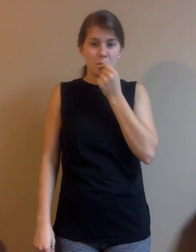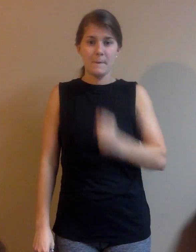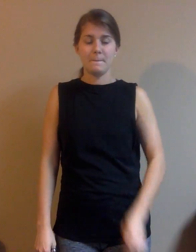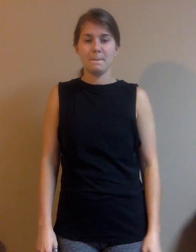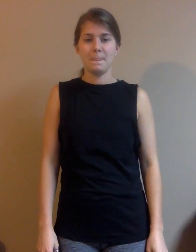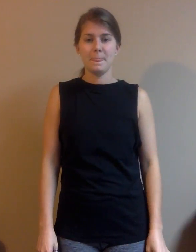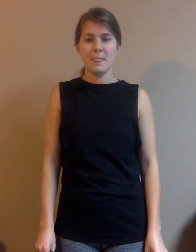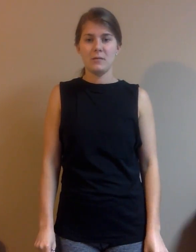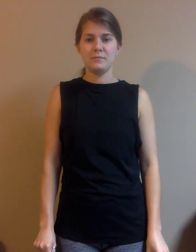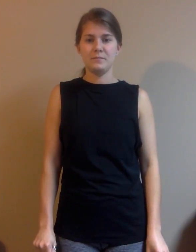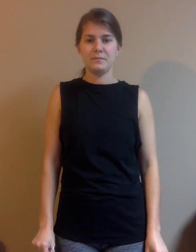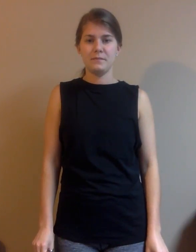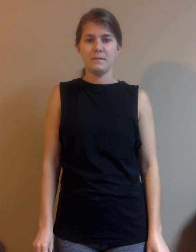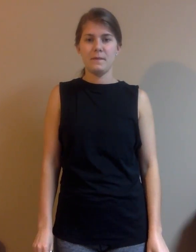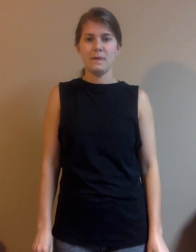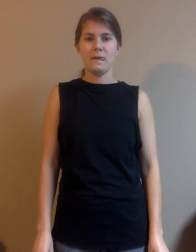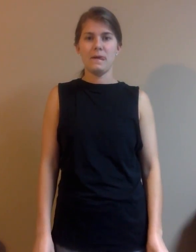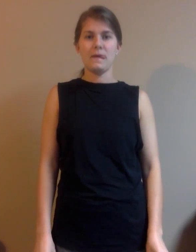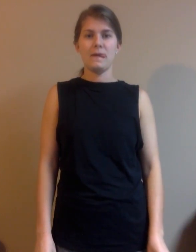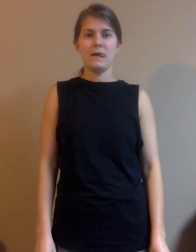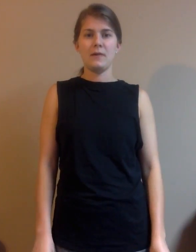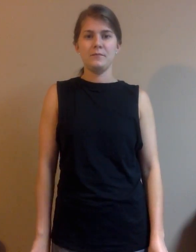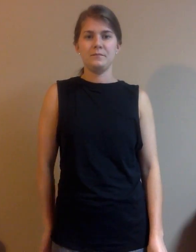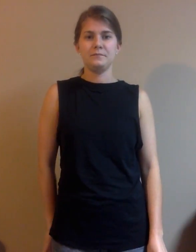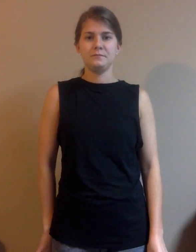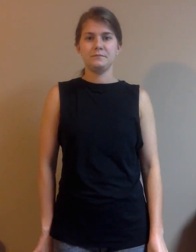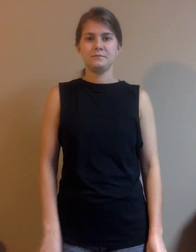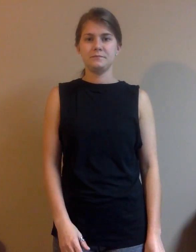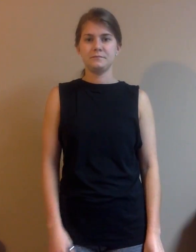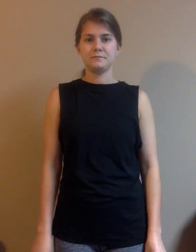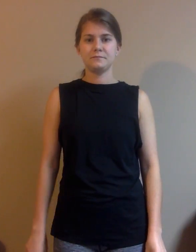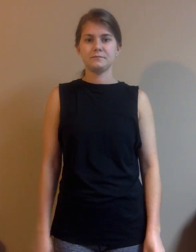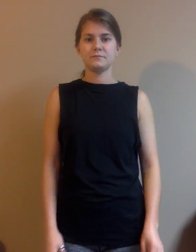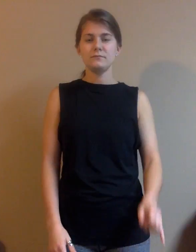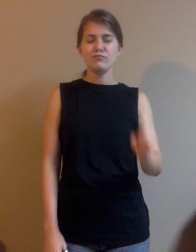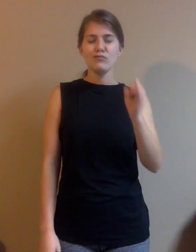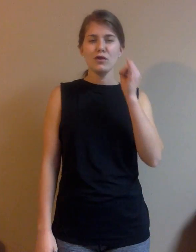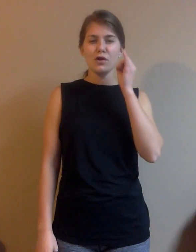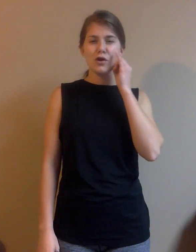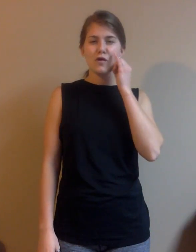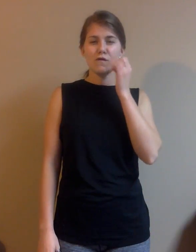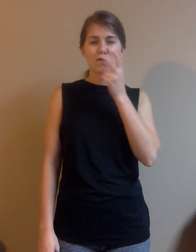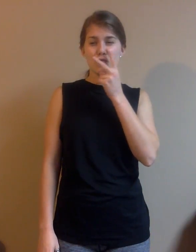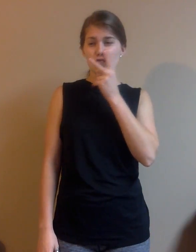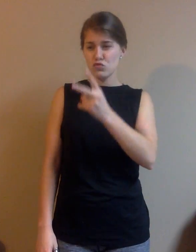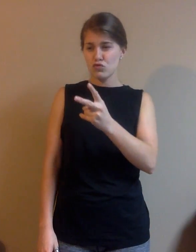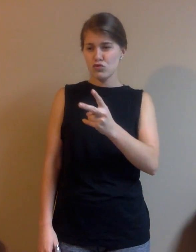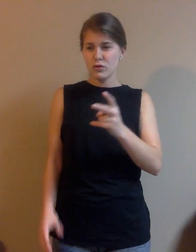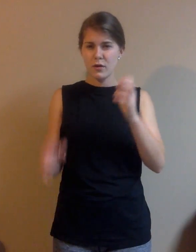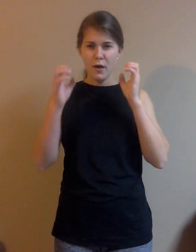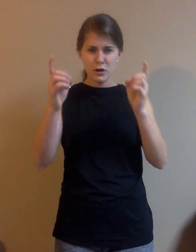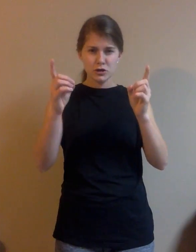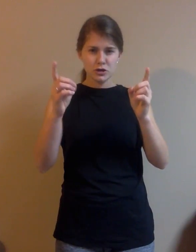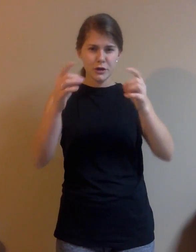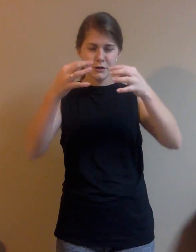if you look at the output, you know, who really succeeds by this? Who does everything they should? Who gets all the brownie points? You know, who are the winners? I think you'd